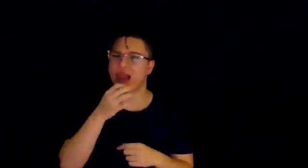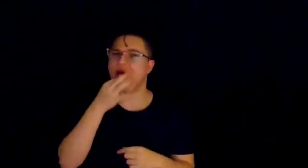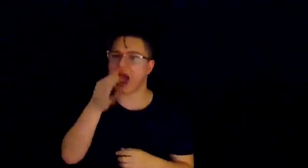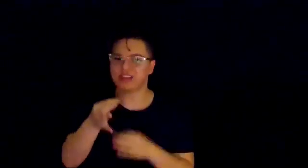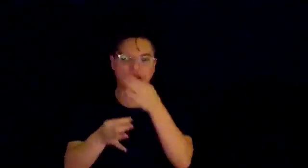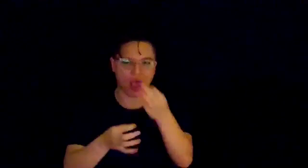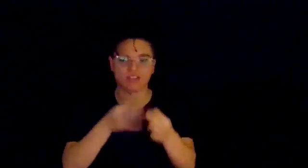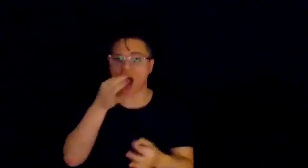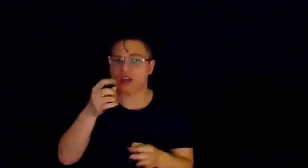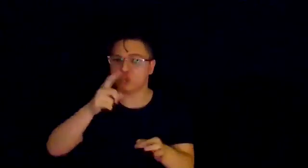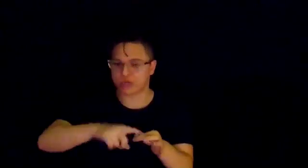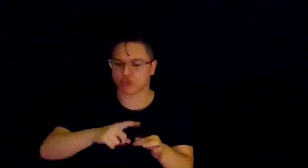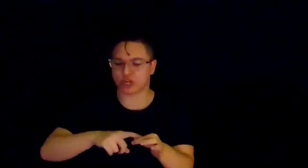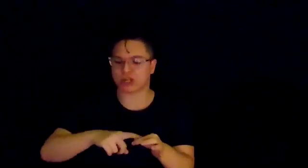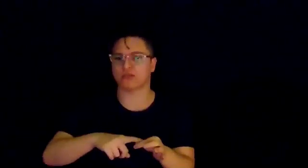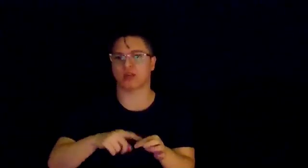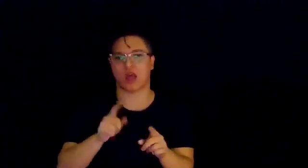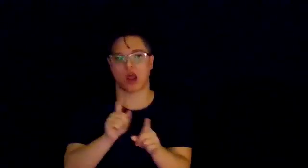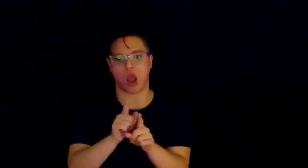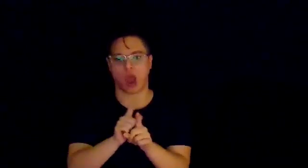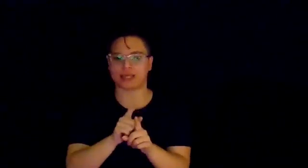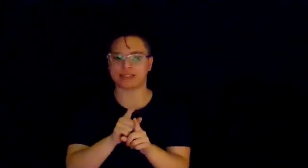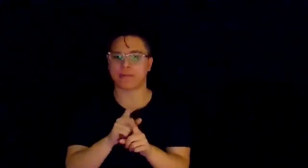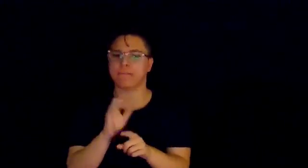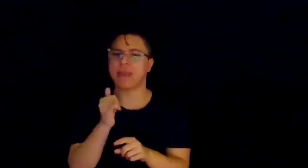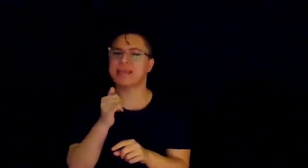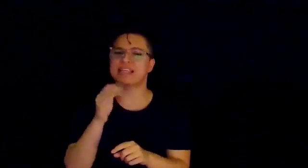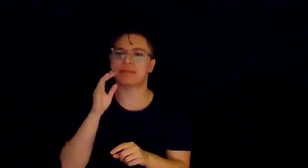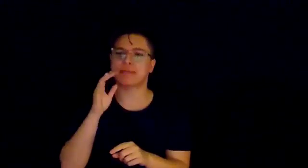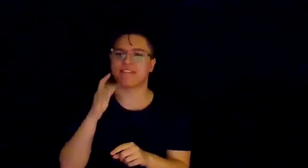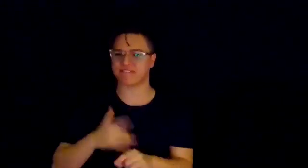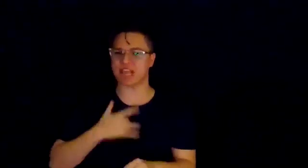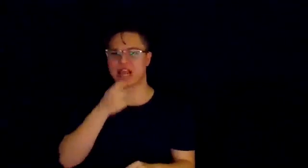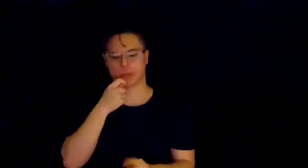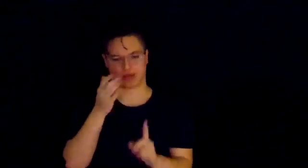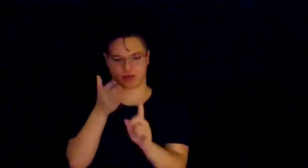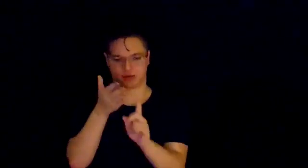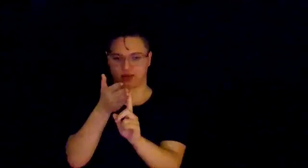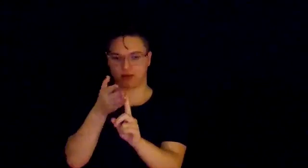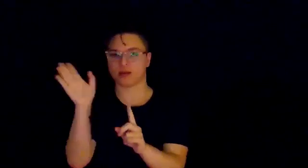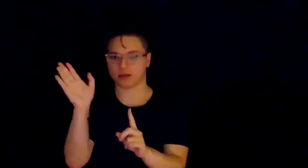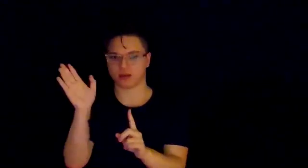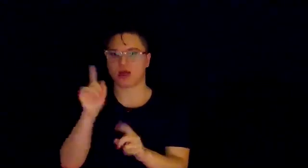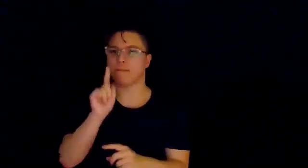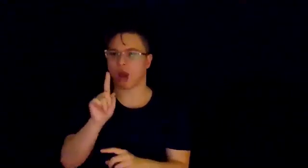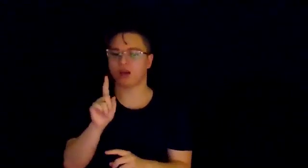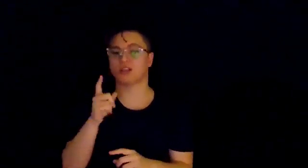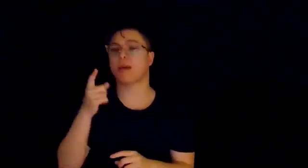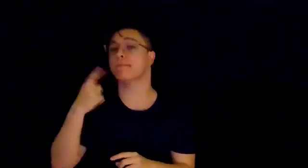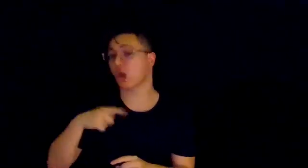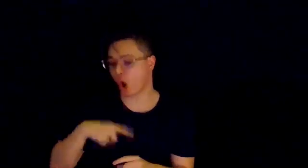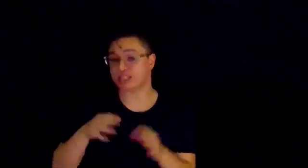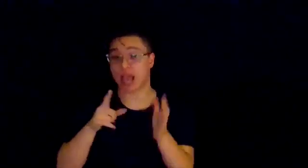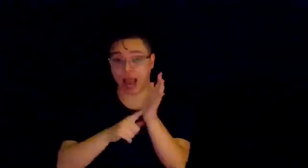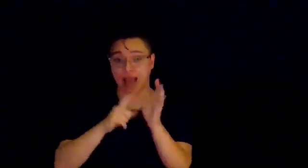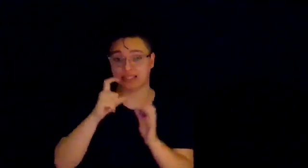Also inside the planning meeting, we'll be asking a lot of questions that maybe might feel a little